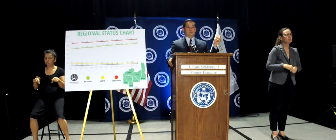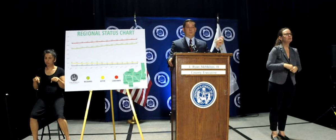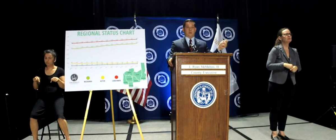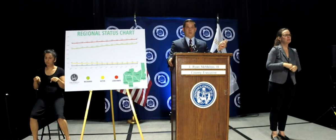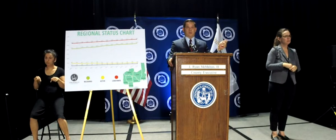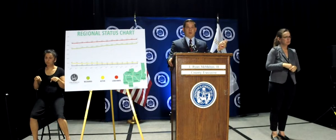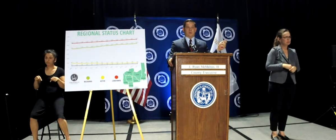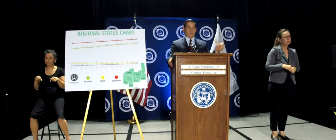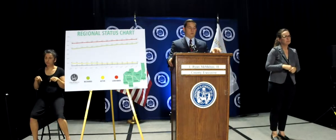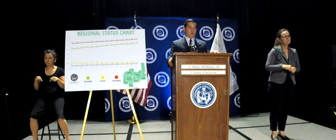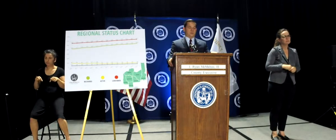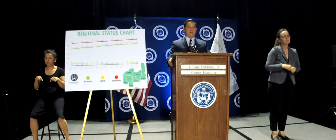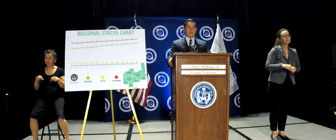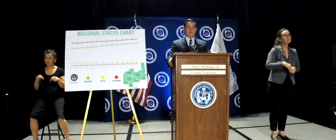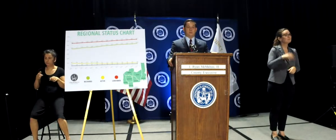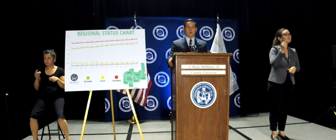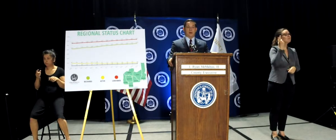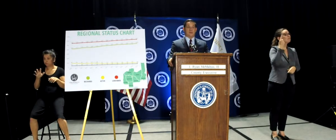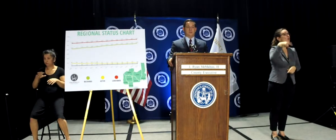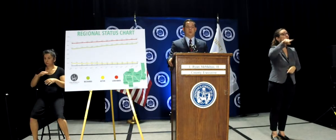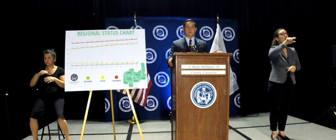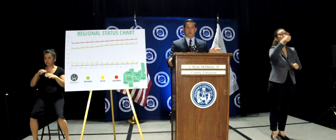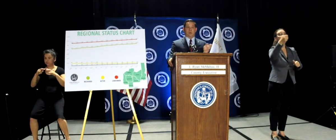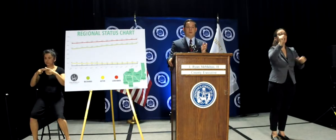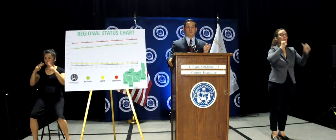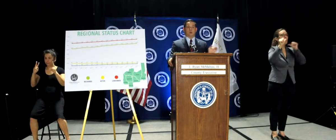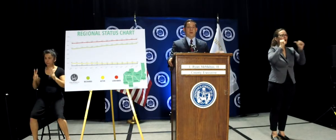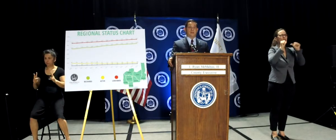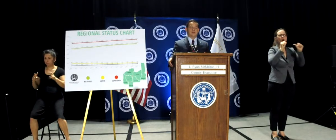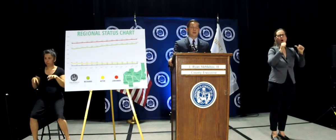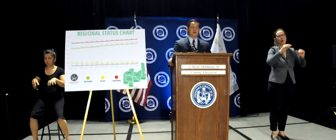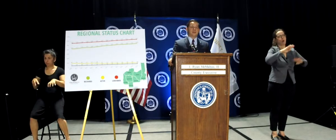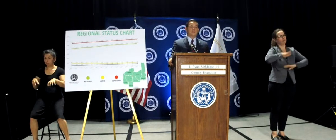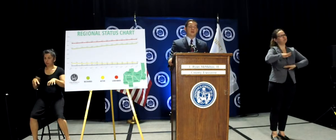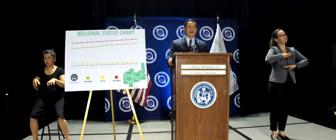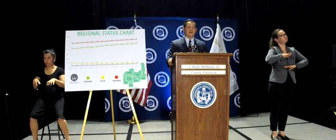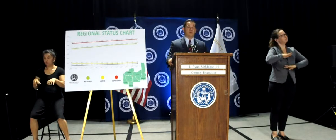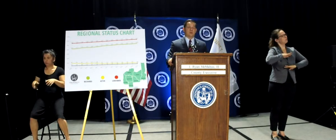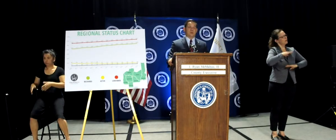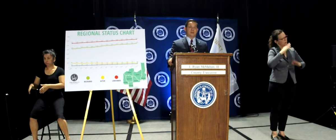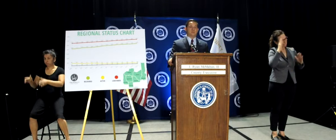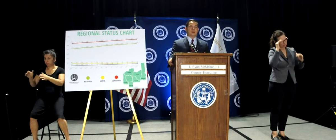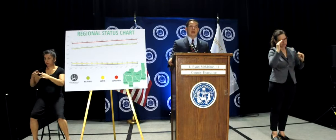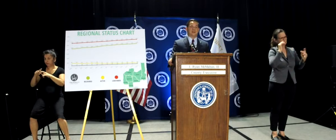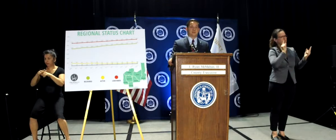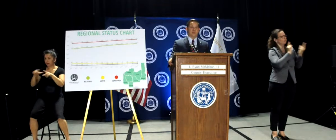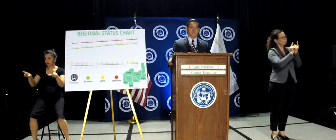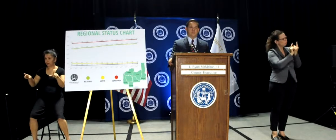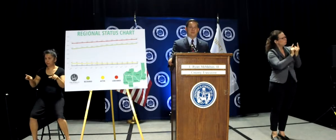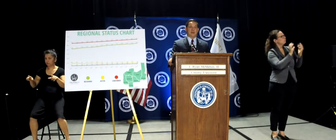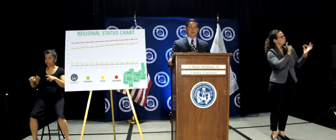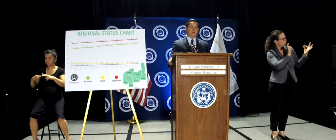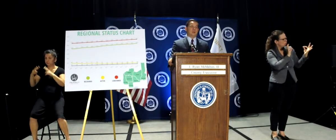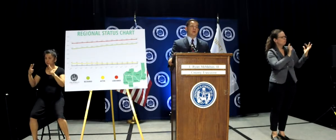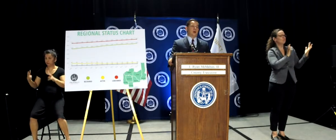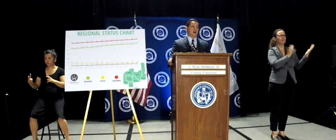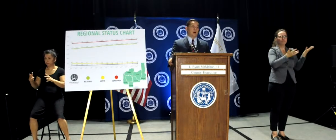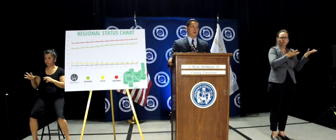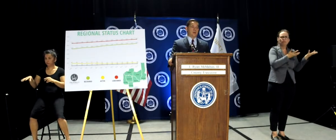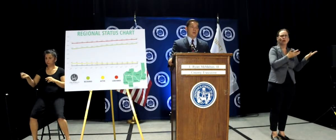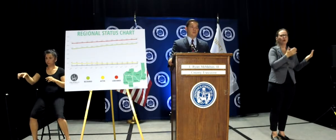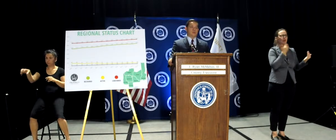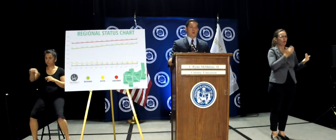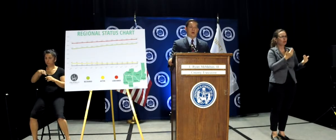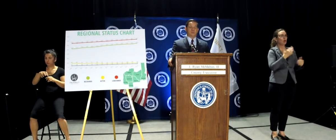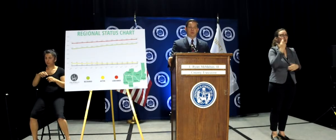and making sure when you're at the table, no mask, but if you get up, you have to wear a mask. They've done everything that's been asked of them to date.